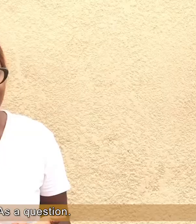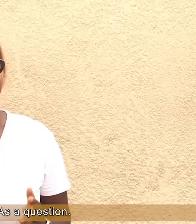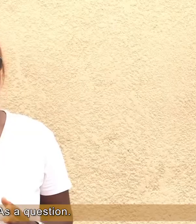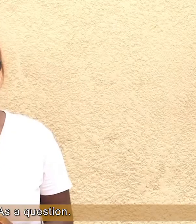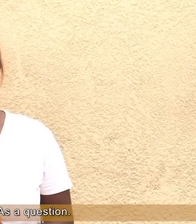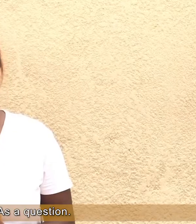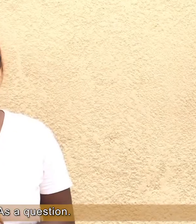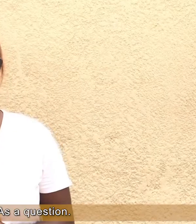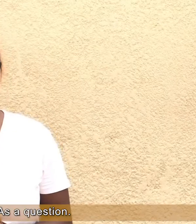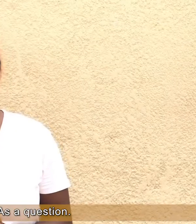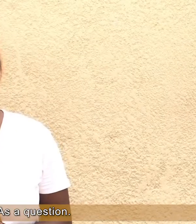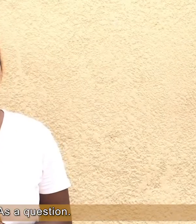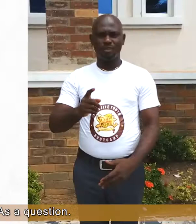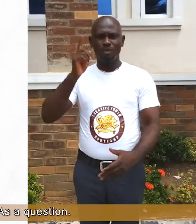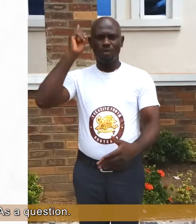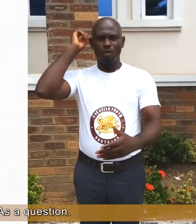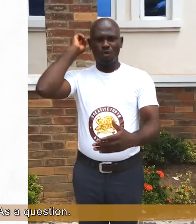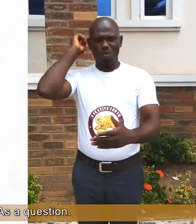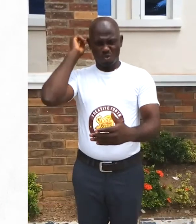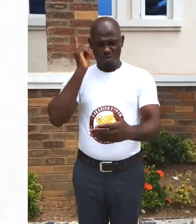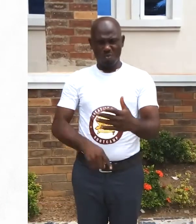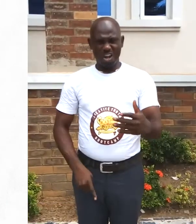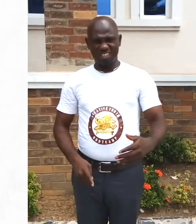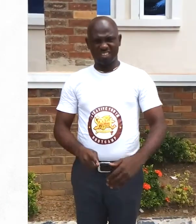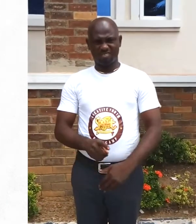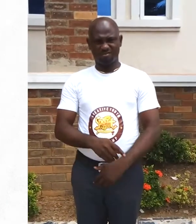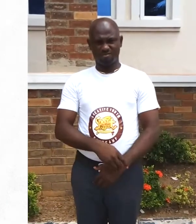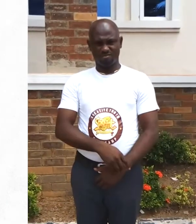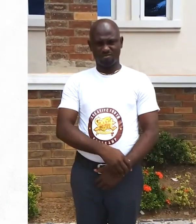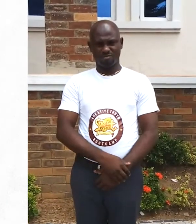What as a question.